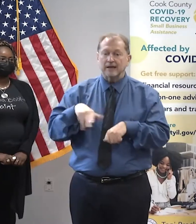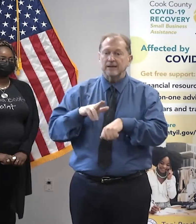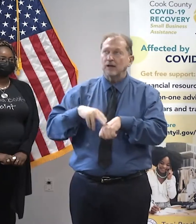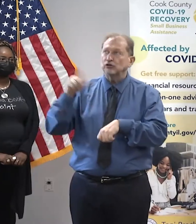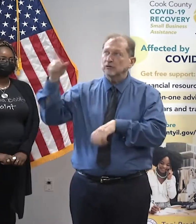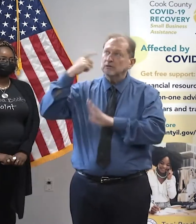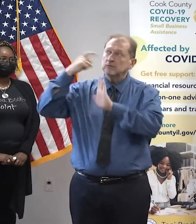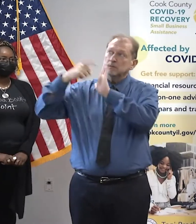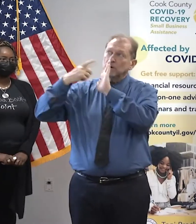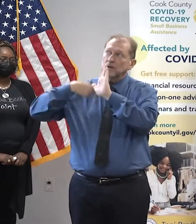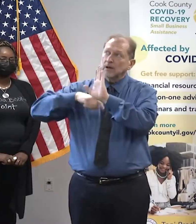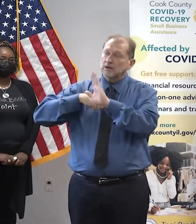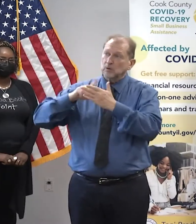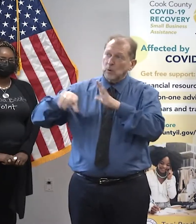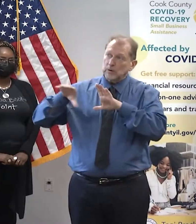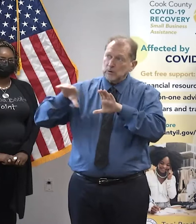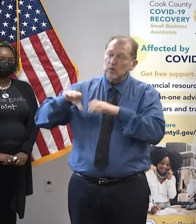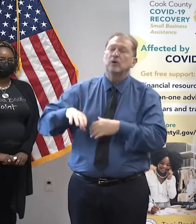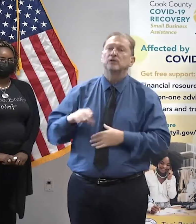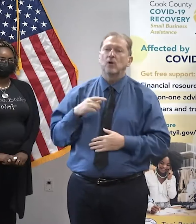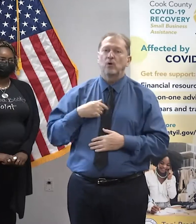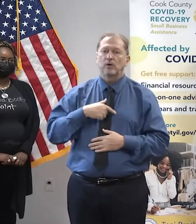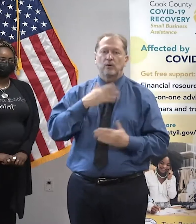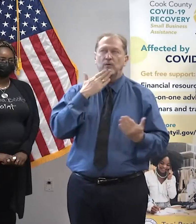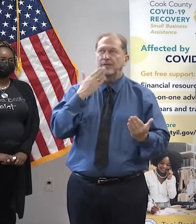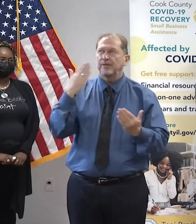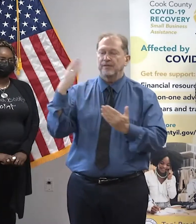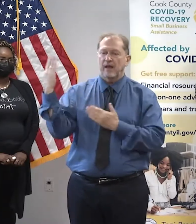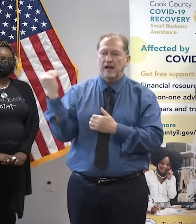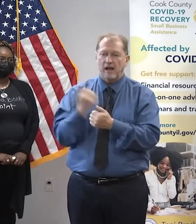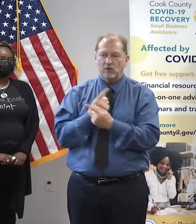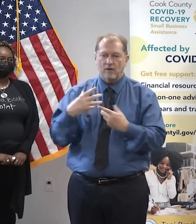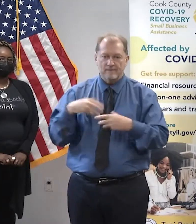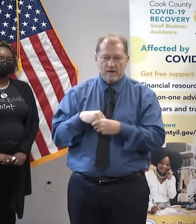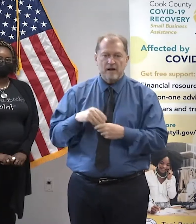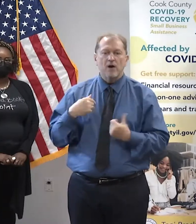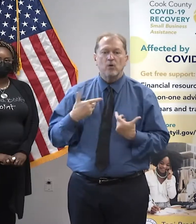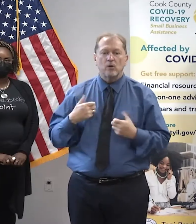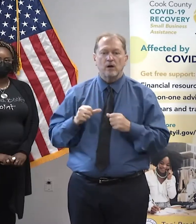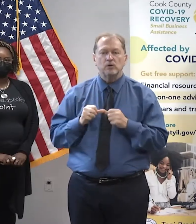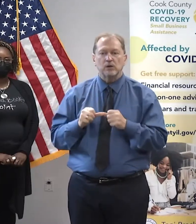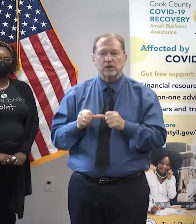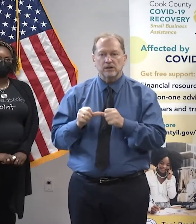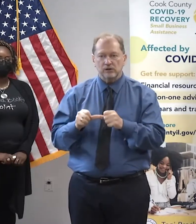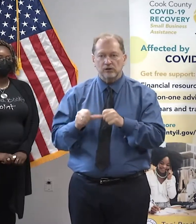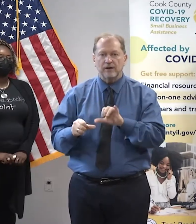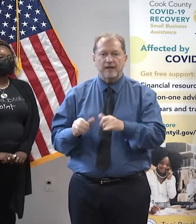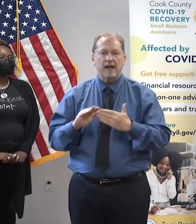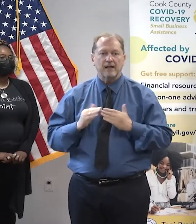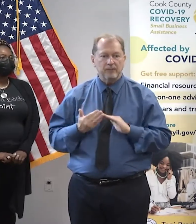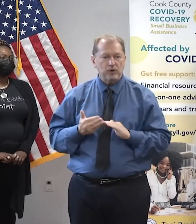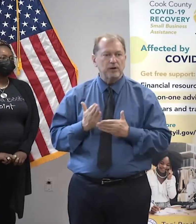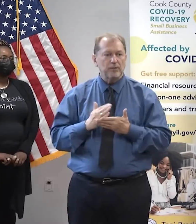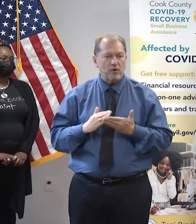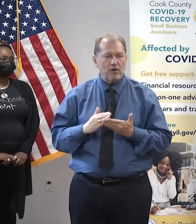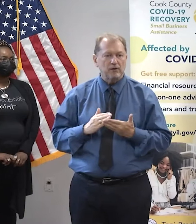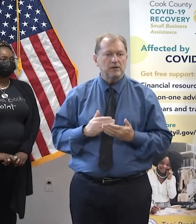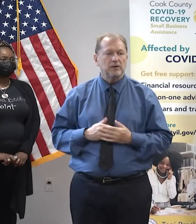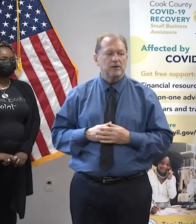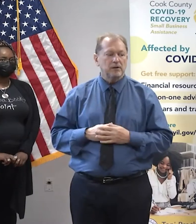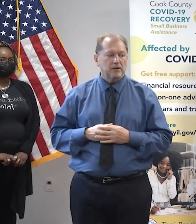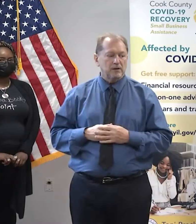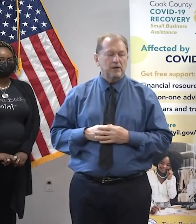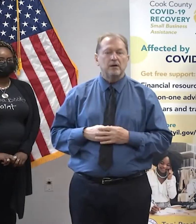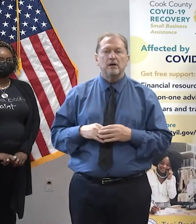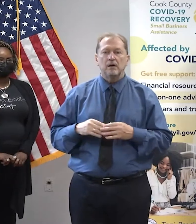it. So we really thank all parties involved, and we want to continue this community aspect